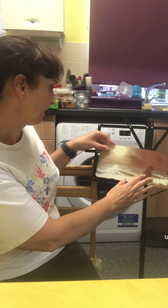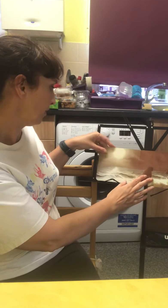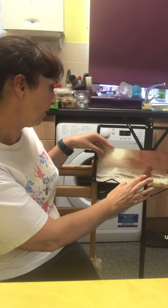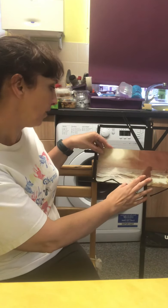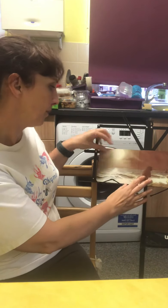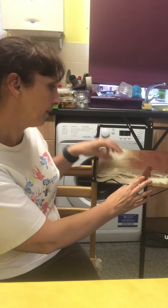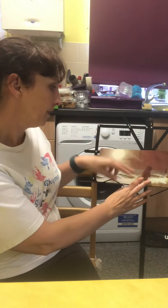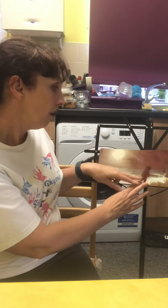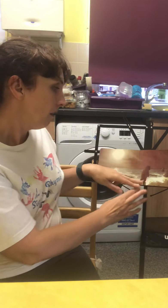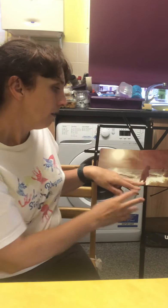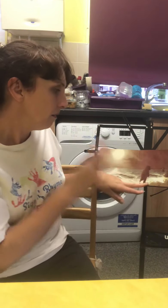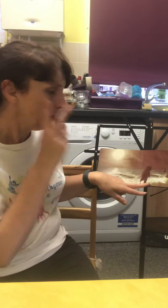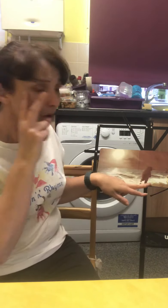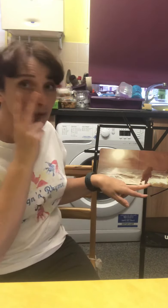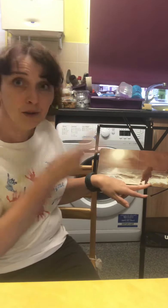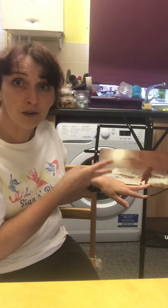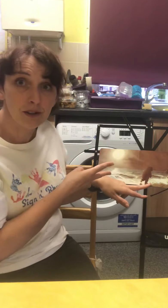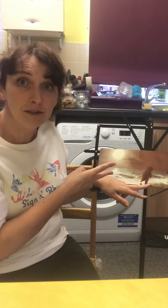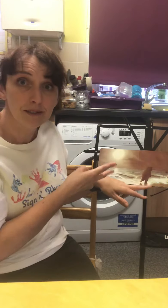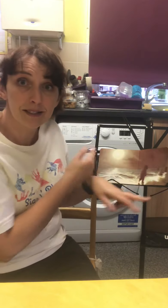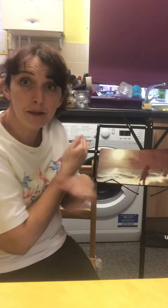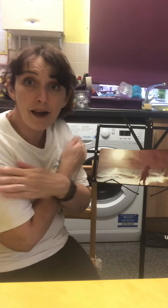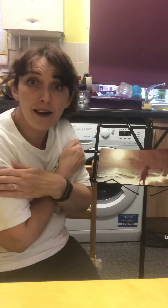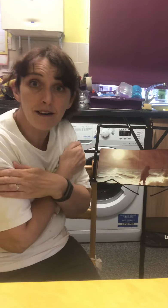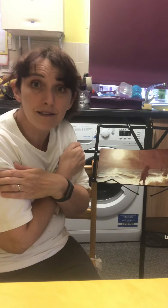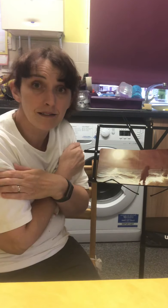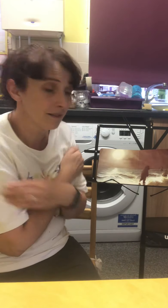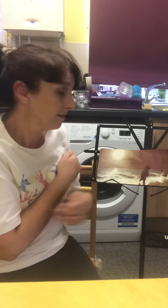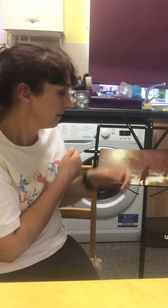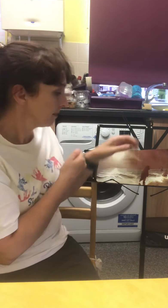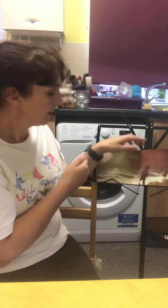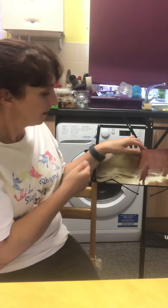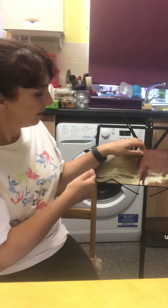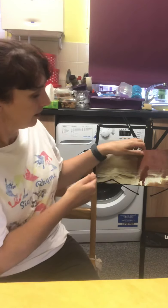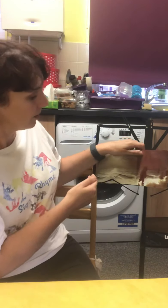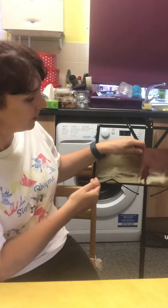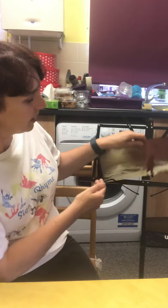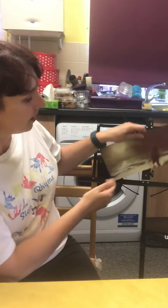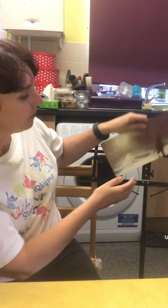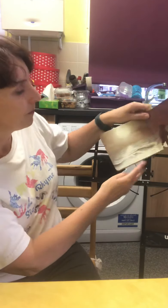No. Oh, look, it's the bear. Can you see him?